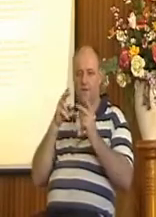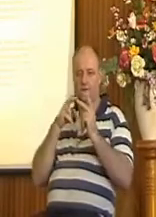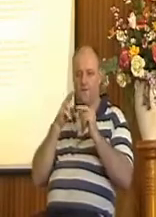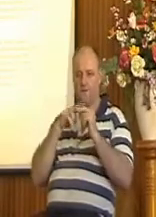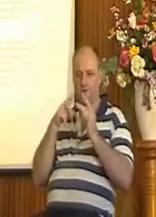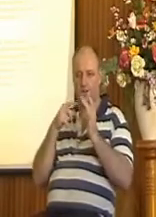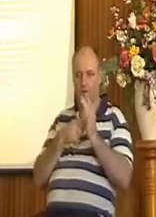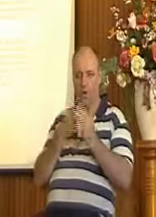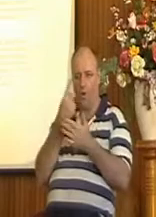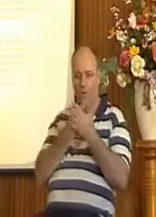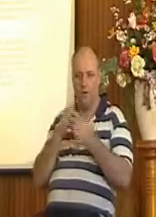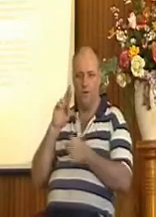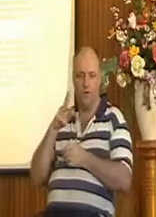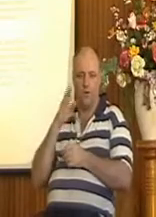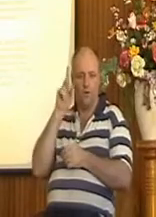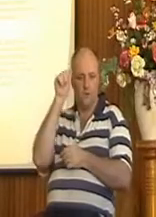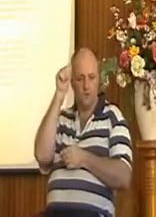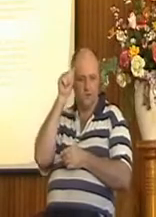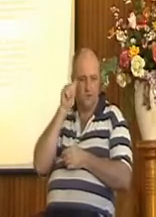Poetry.